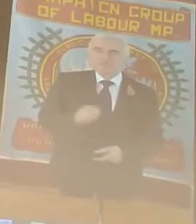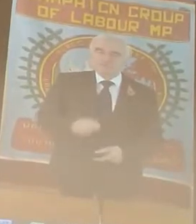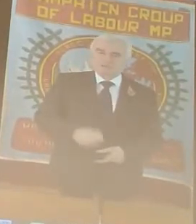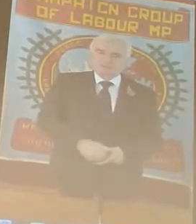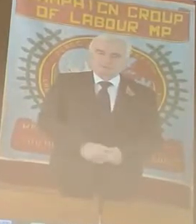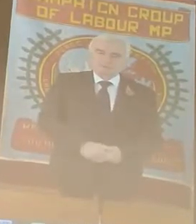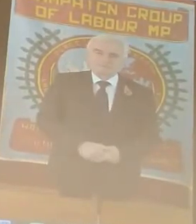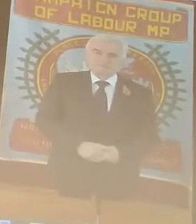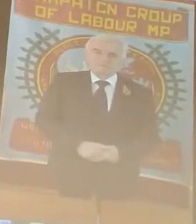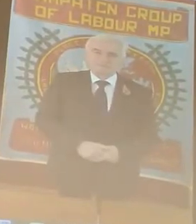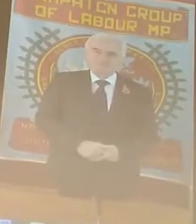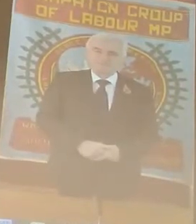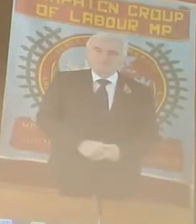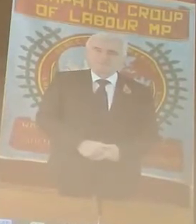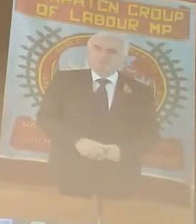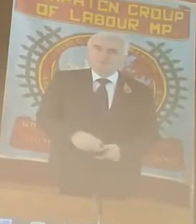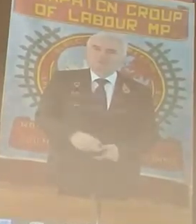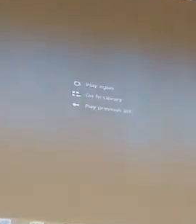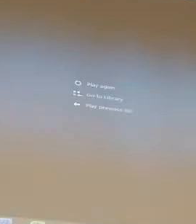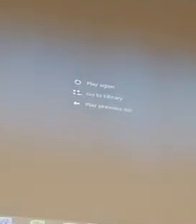comes. Solidarity.